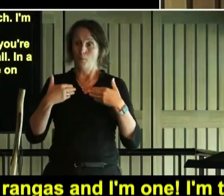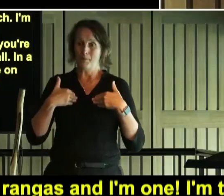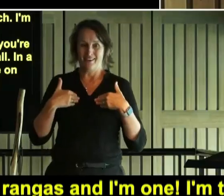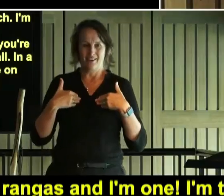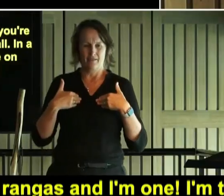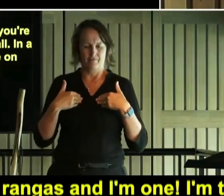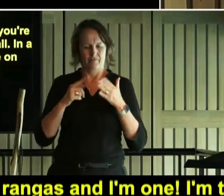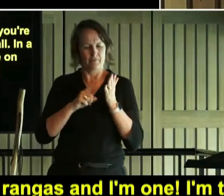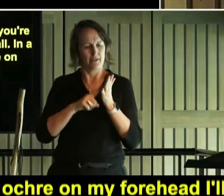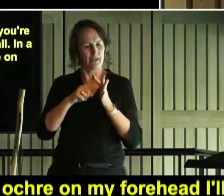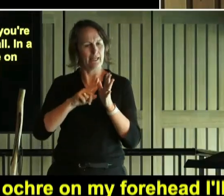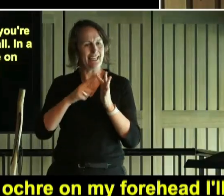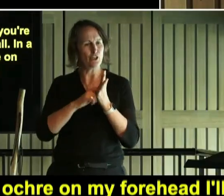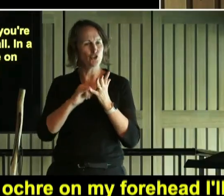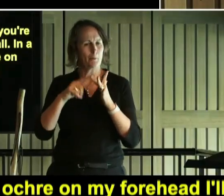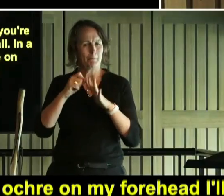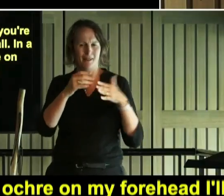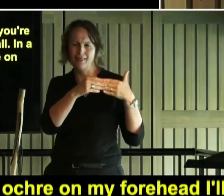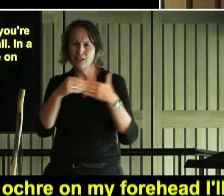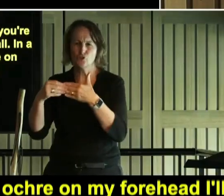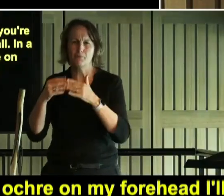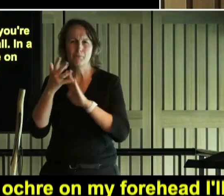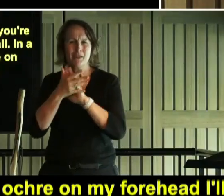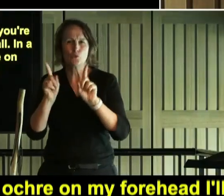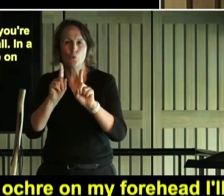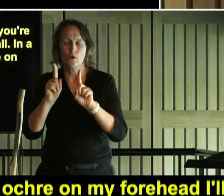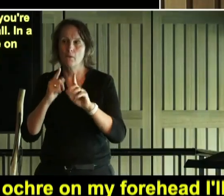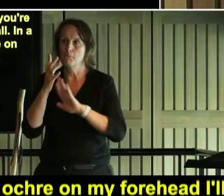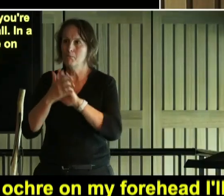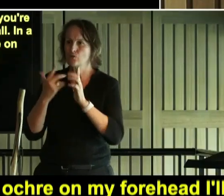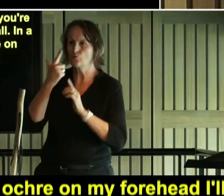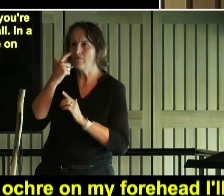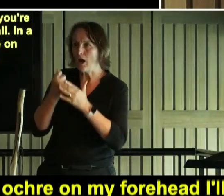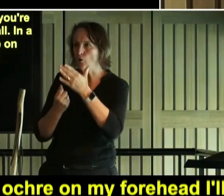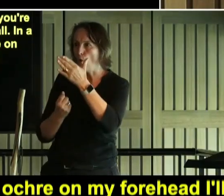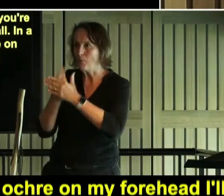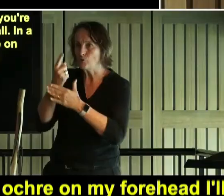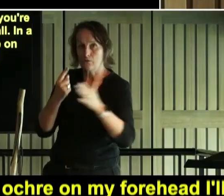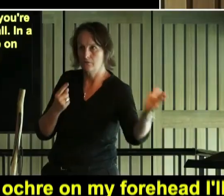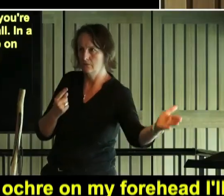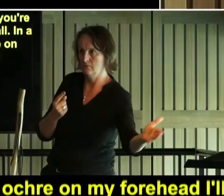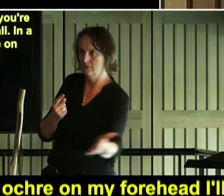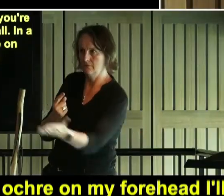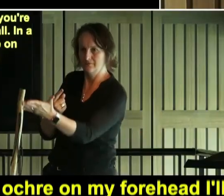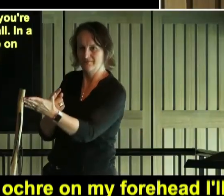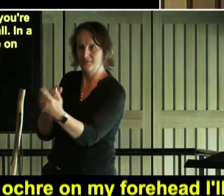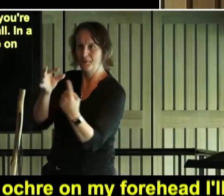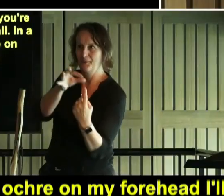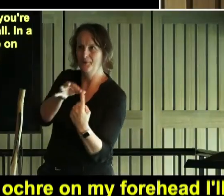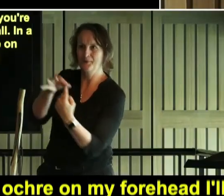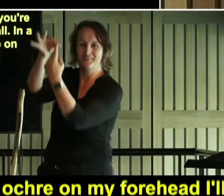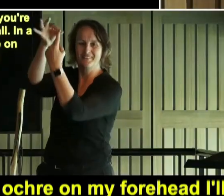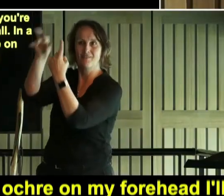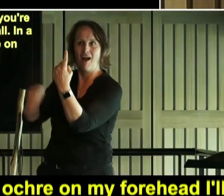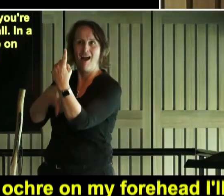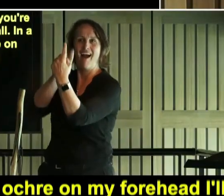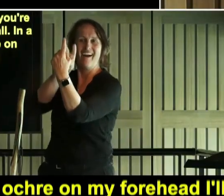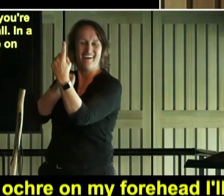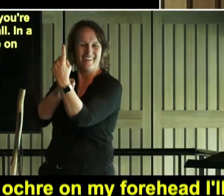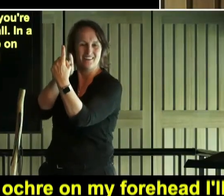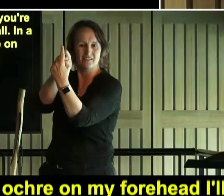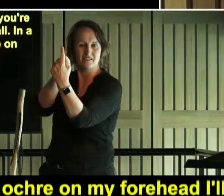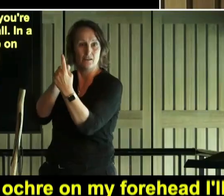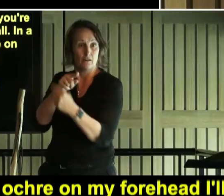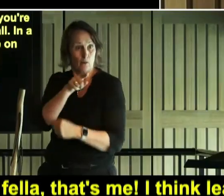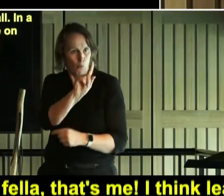me and culturally is about finding opportunities for other people to shine. It's about finding the best in people